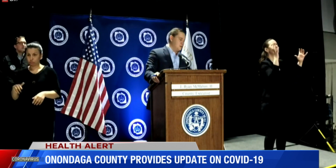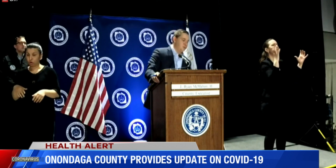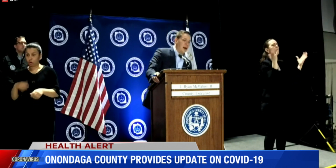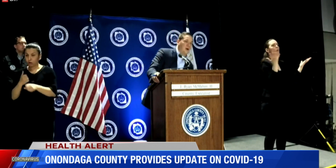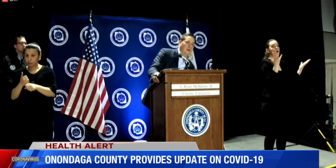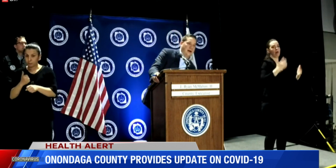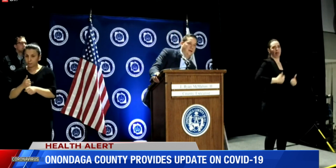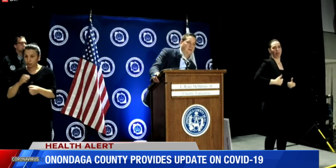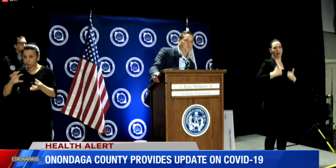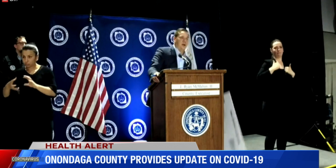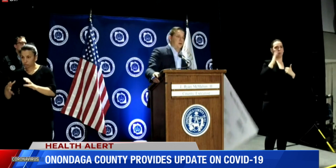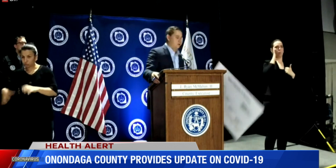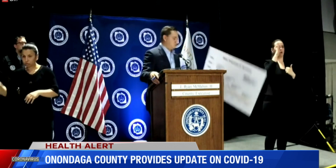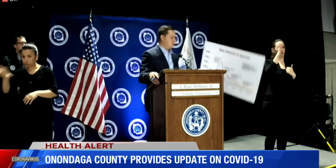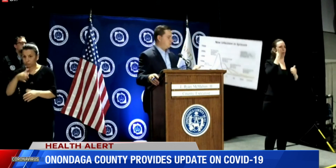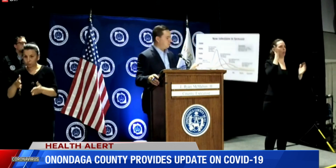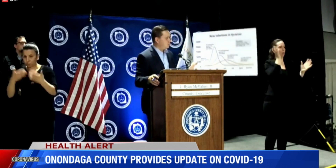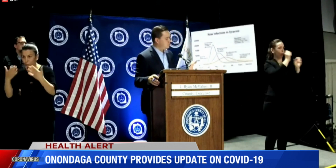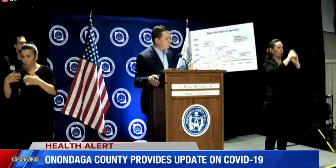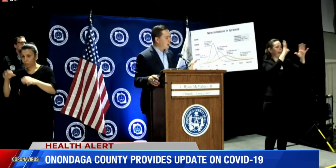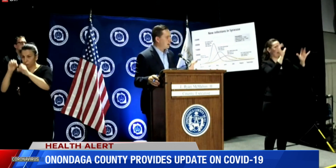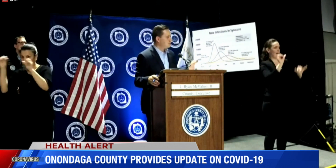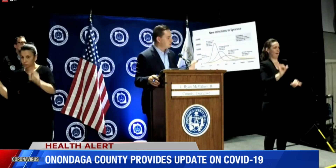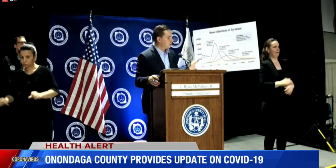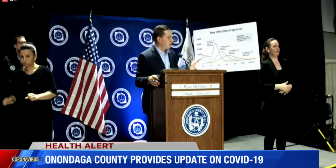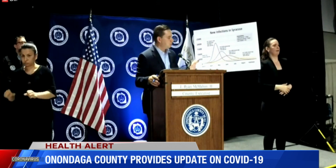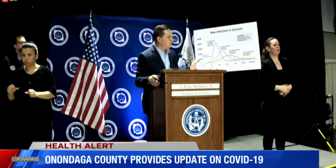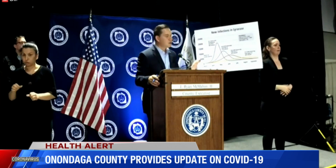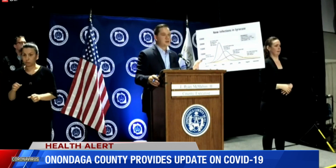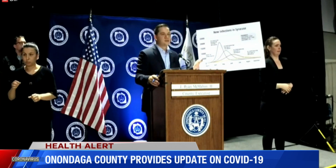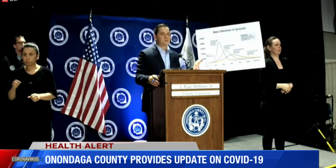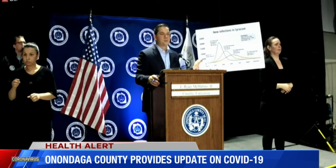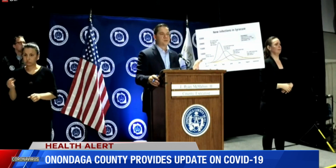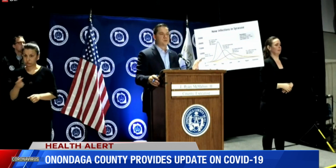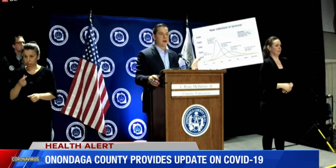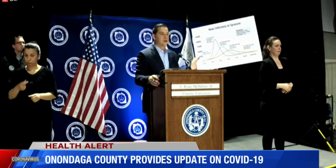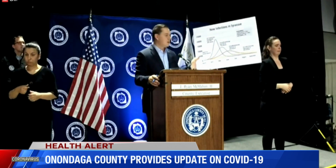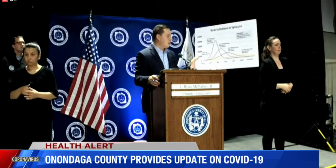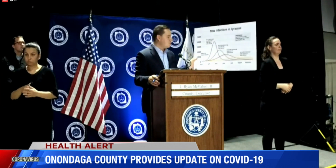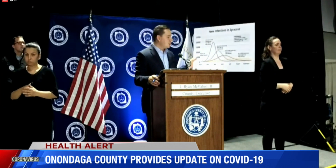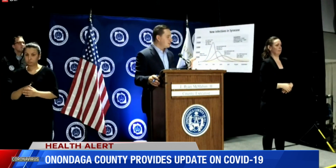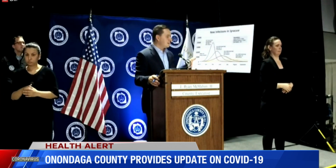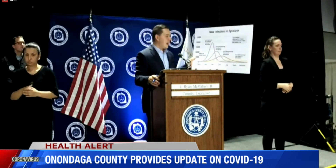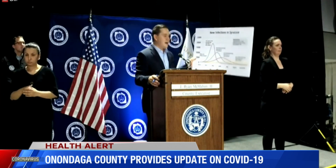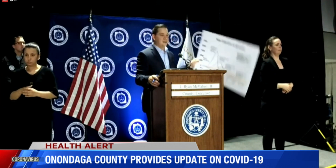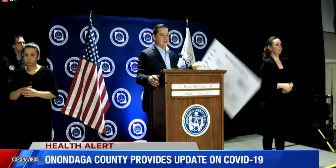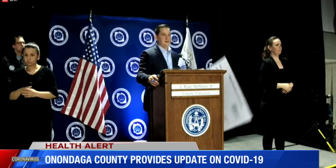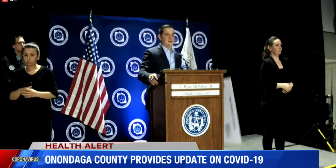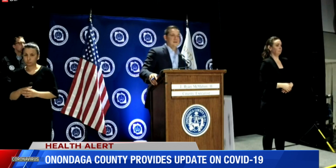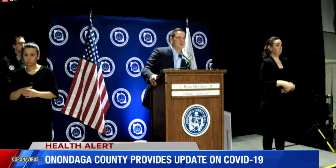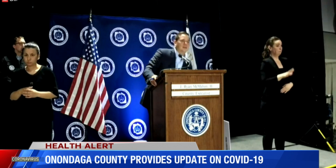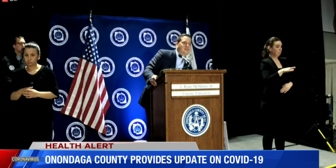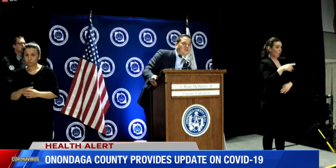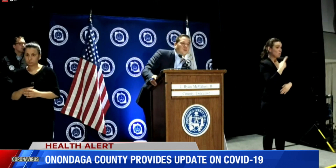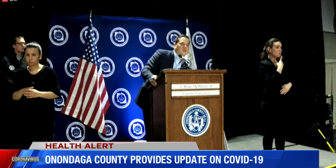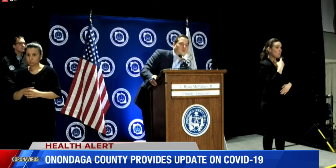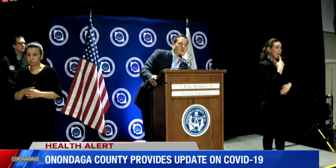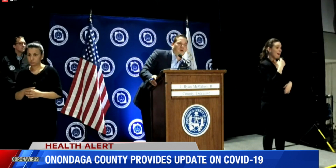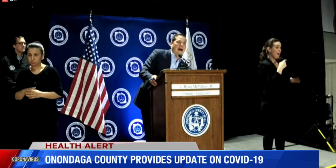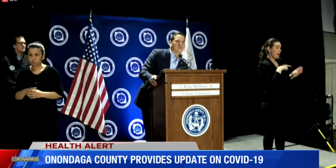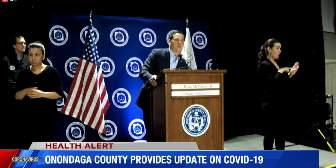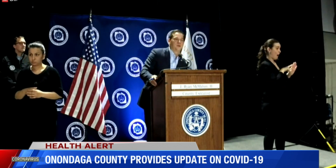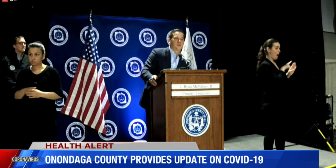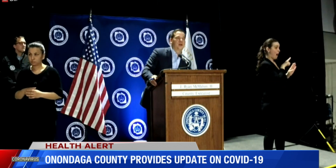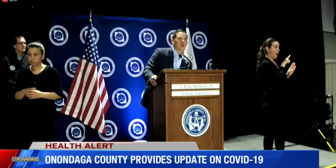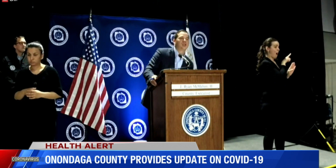you get to this brown line, this brown, or some people see red. I see brown, but some people see red. If you get to that, you get a situation where